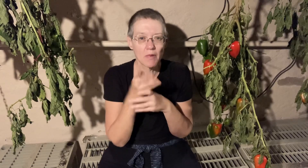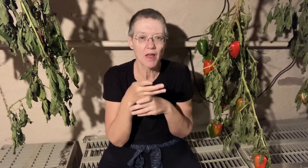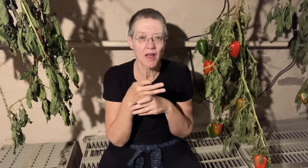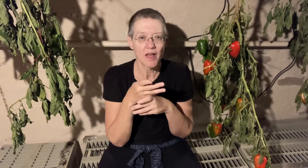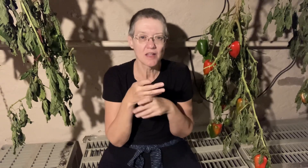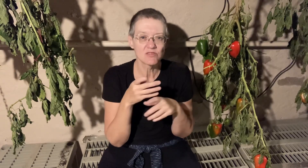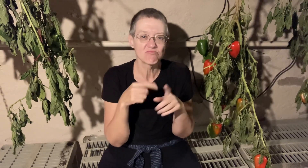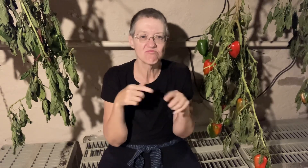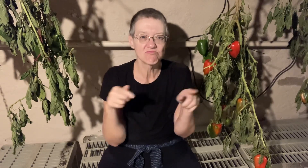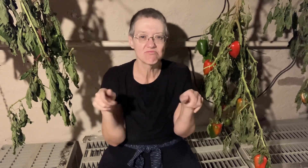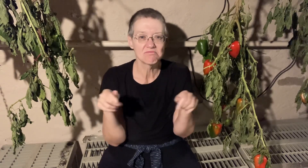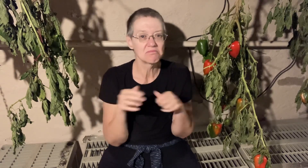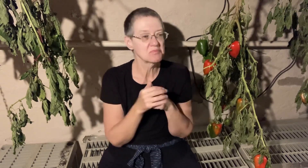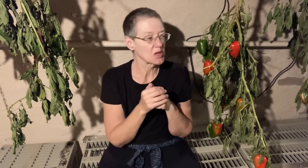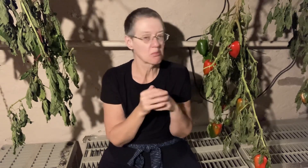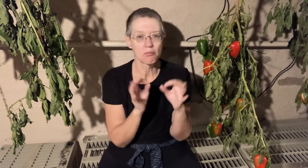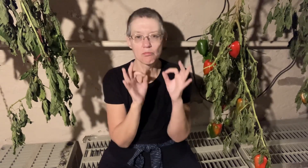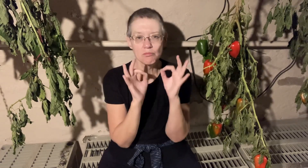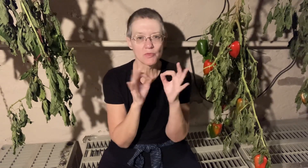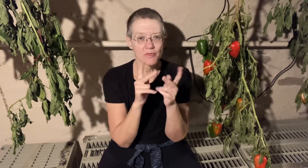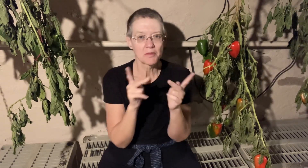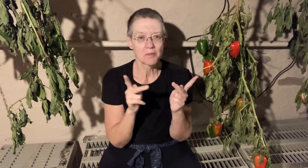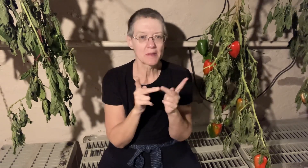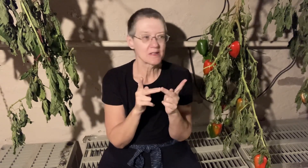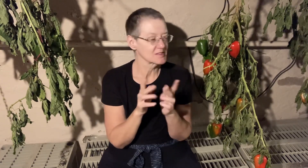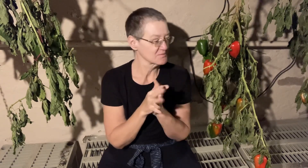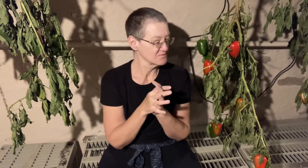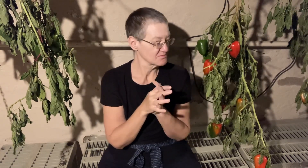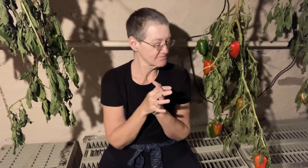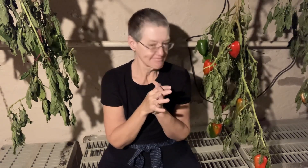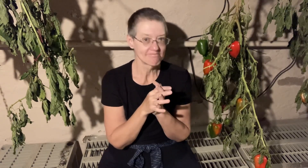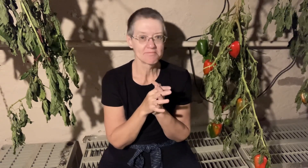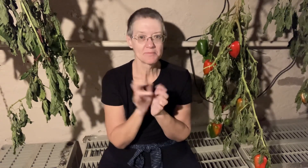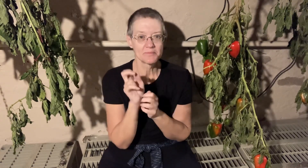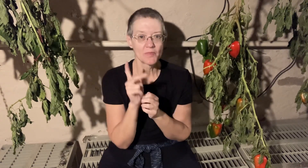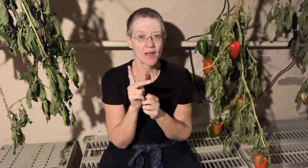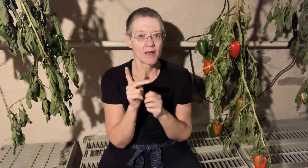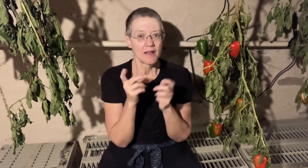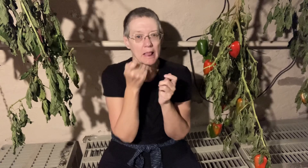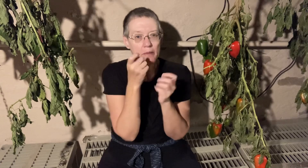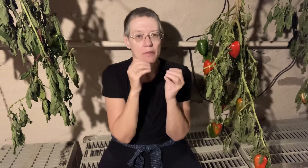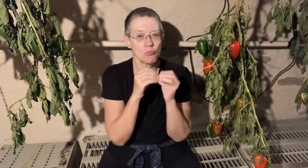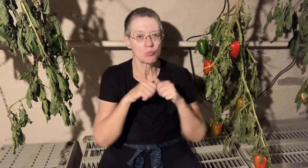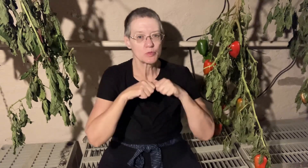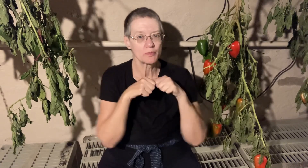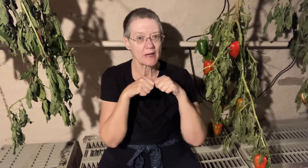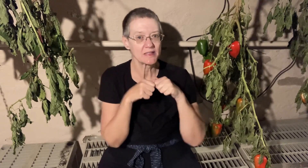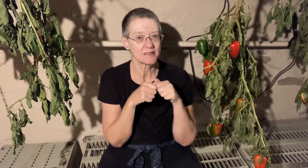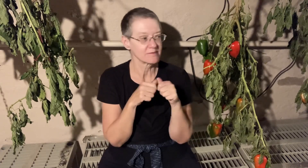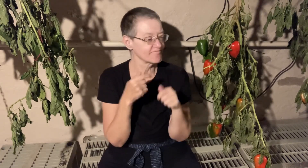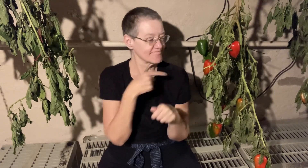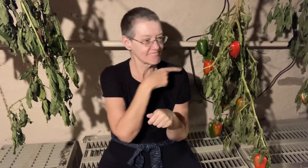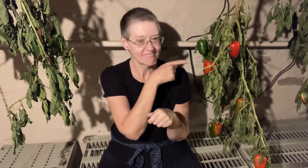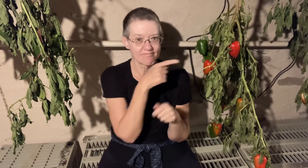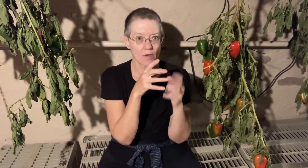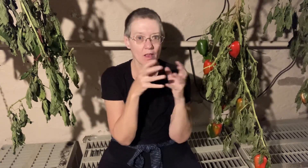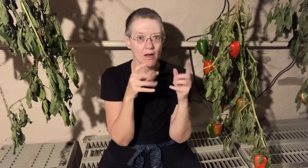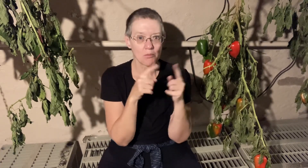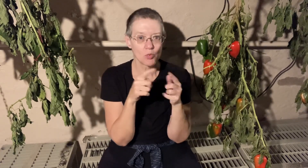take care of my baby plants. This has been the perfect place. Okay, got a little bit more space,